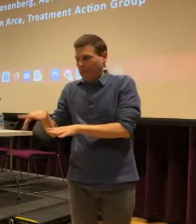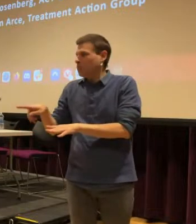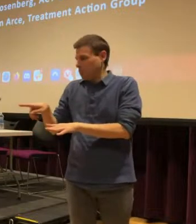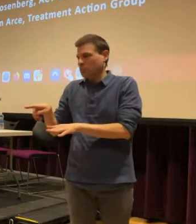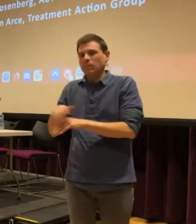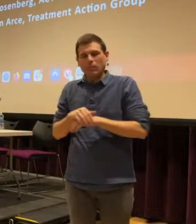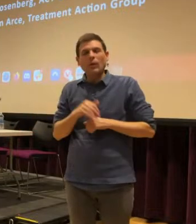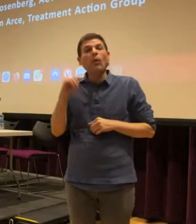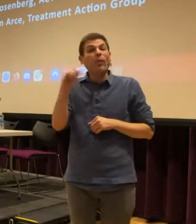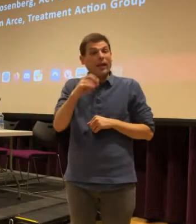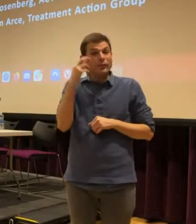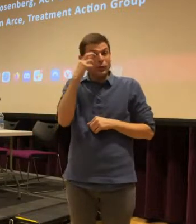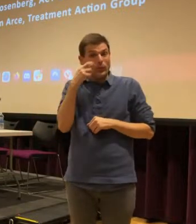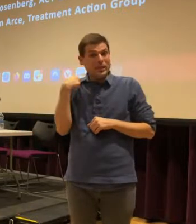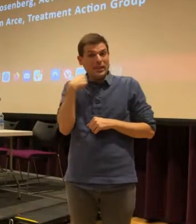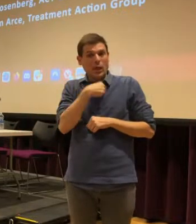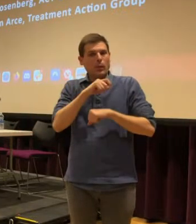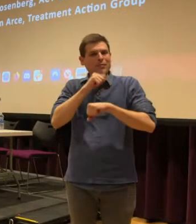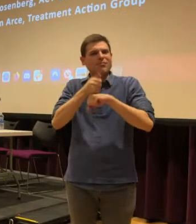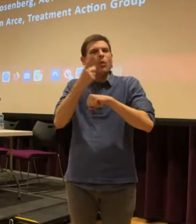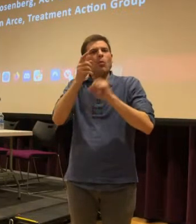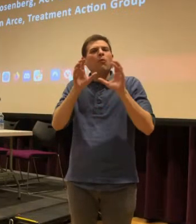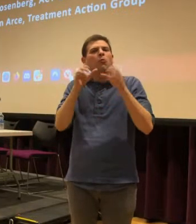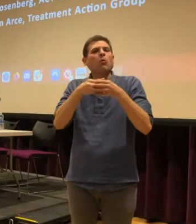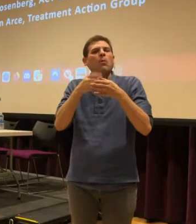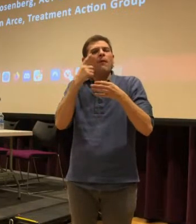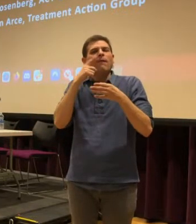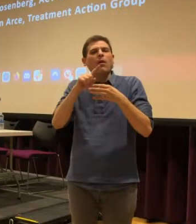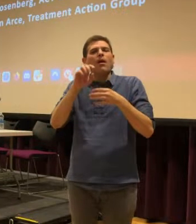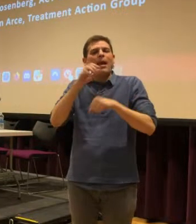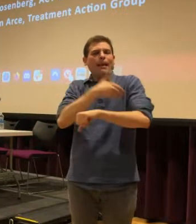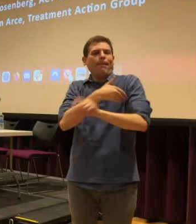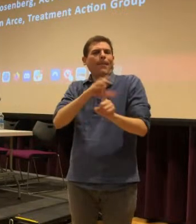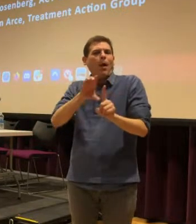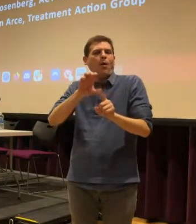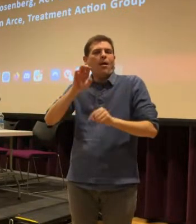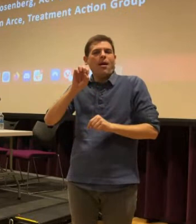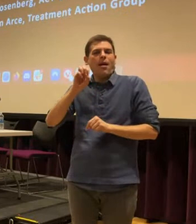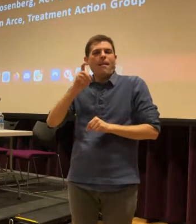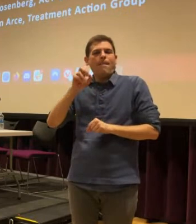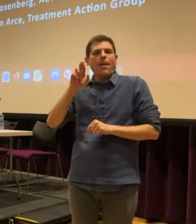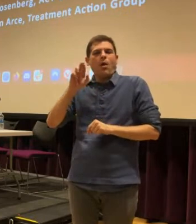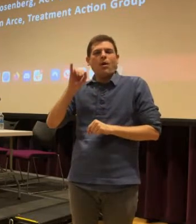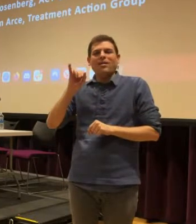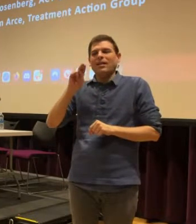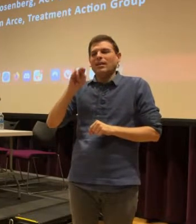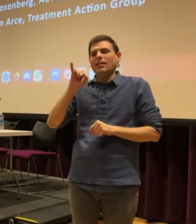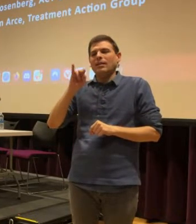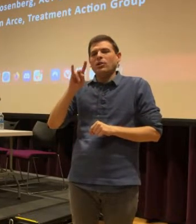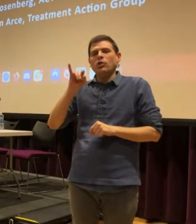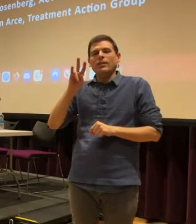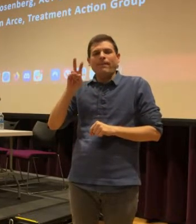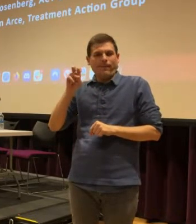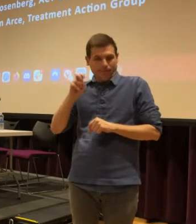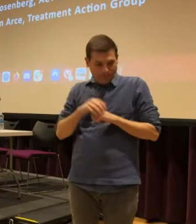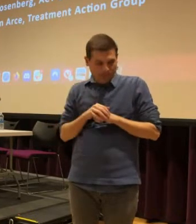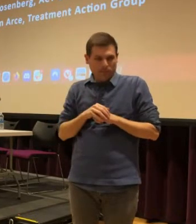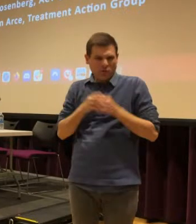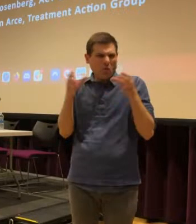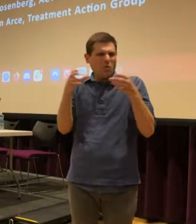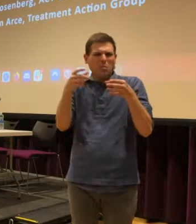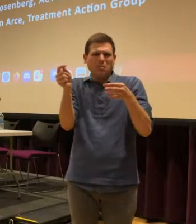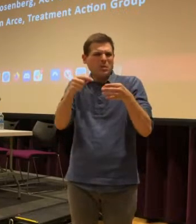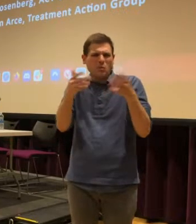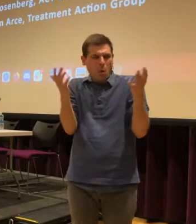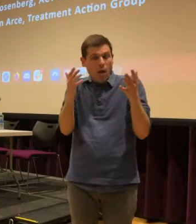an empowerment initiative a couple of years ago where we consciously bring in folks from the